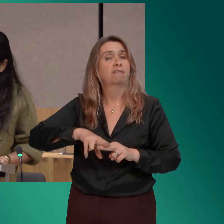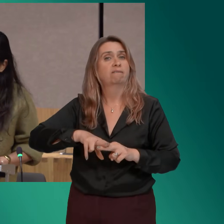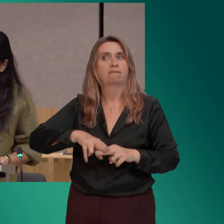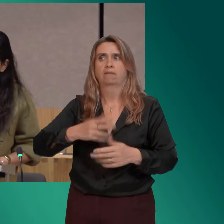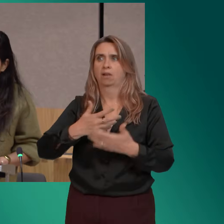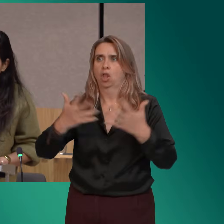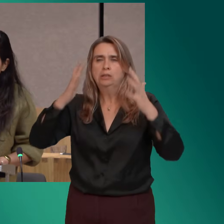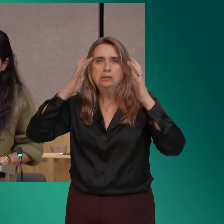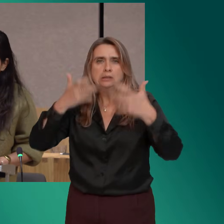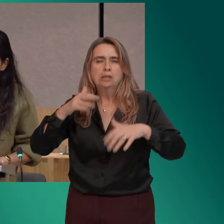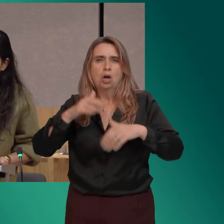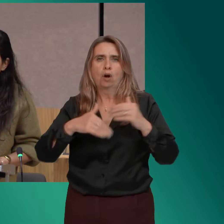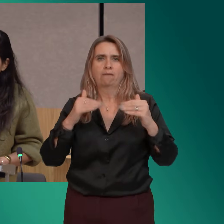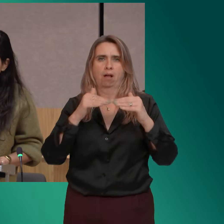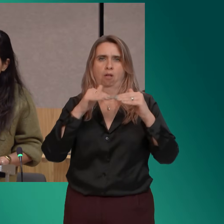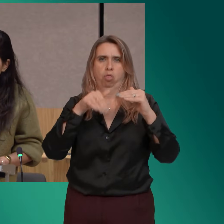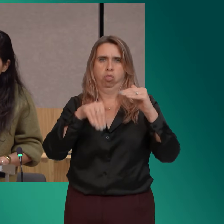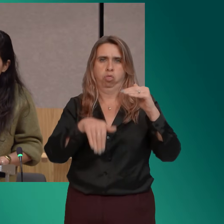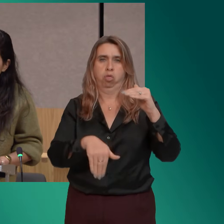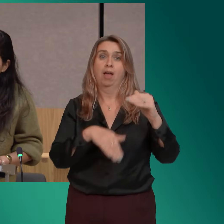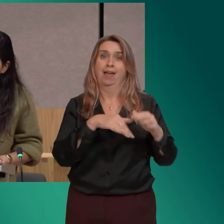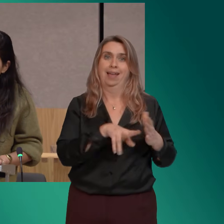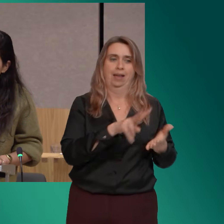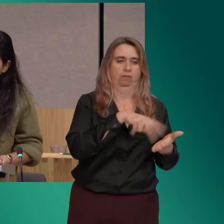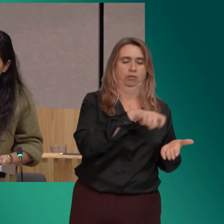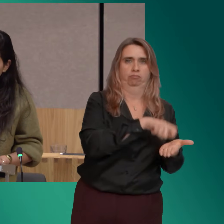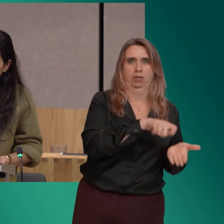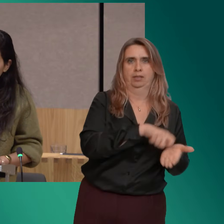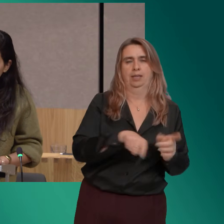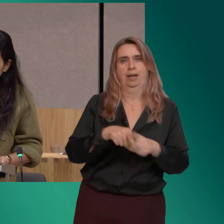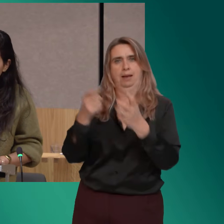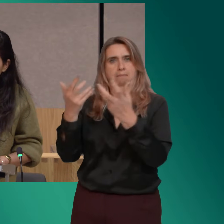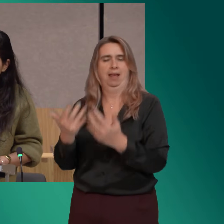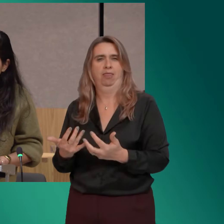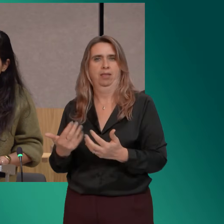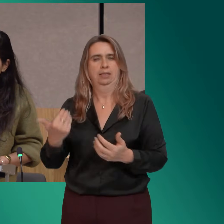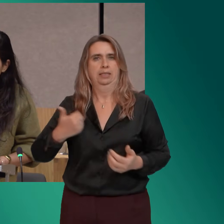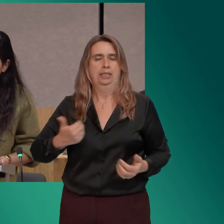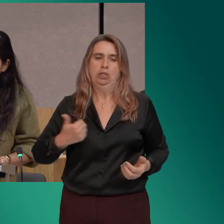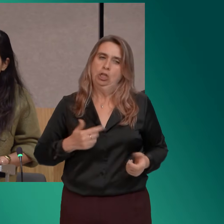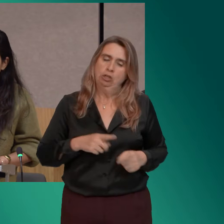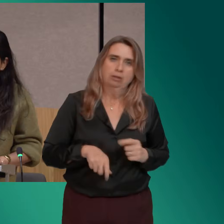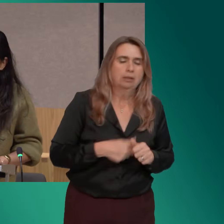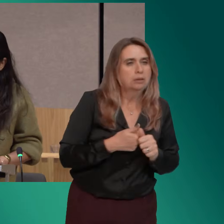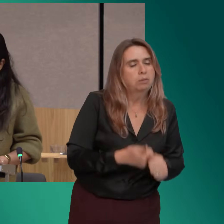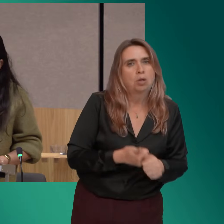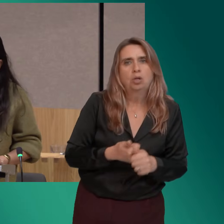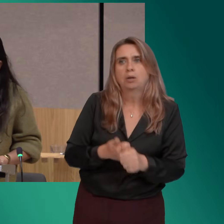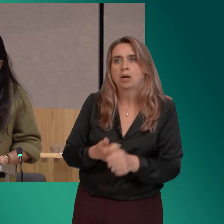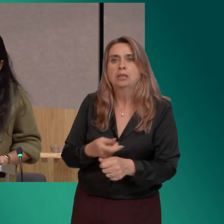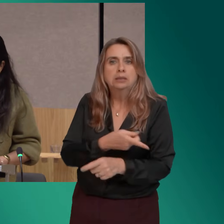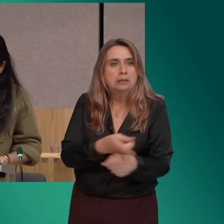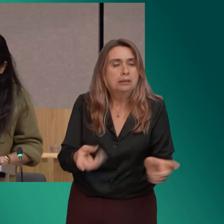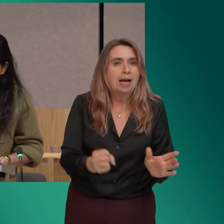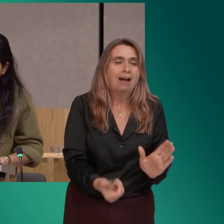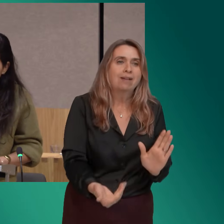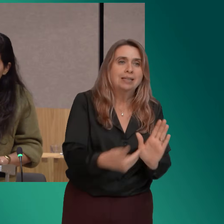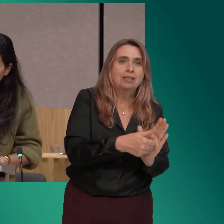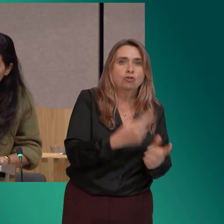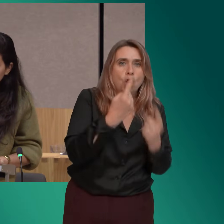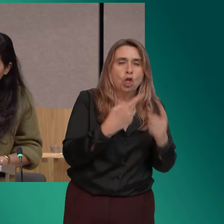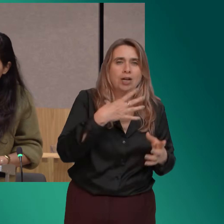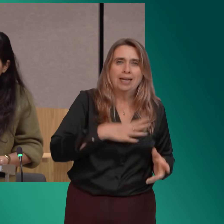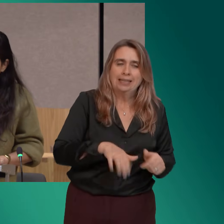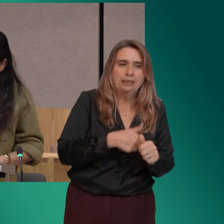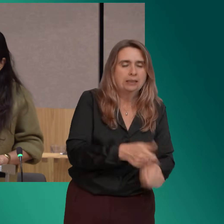about falling standards in literacy and numeracy and the increasing challenges teachers face in supporting pupils with additional learning needs.